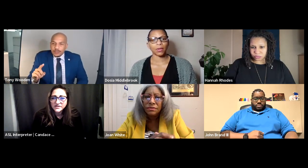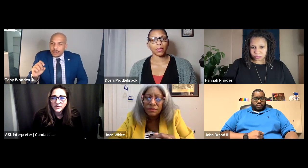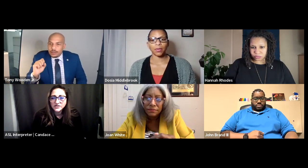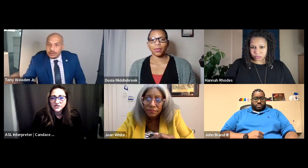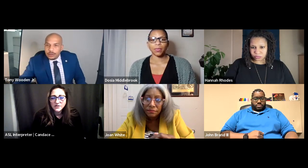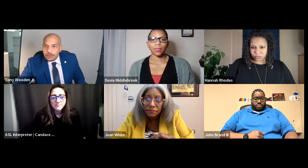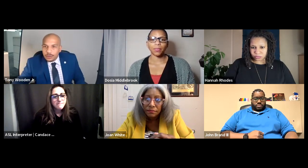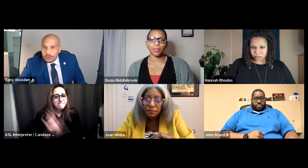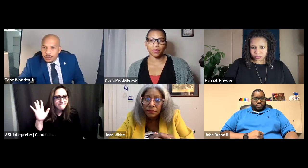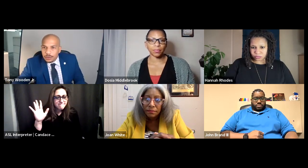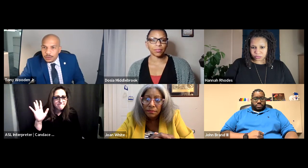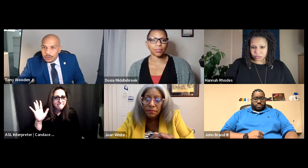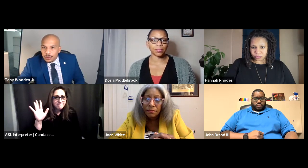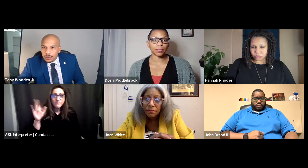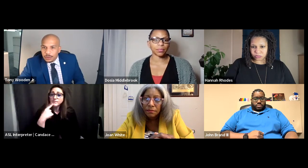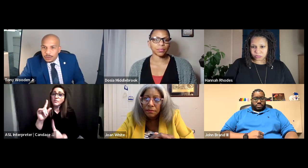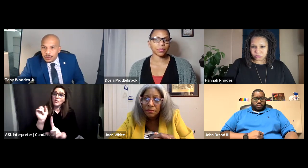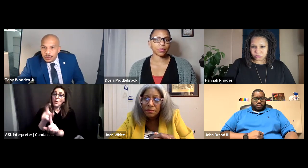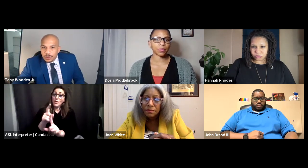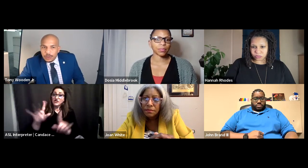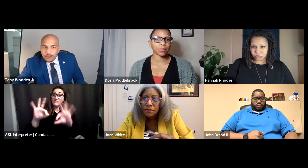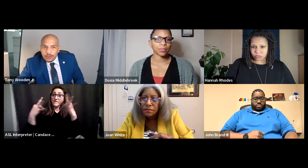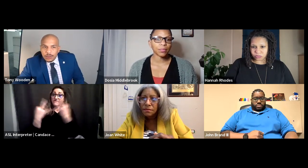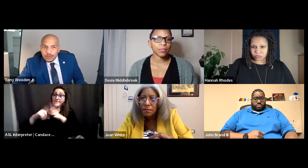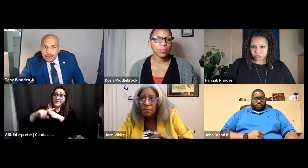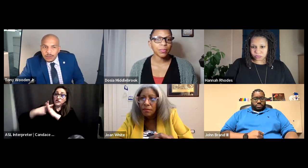wasn't. the question is if your family originated in the United States.